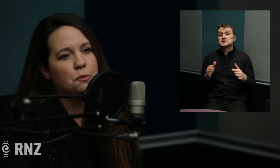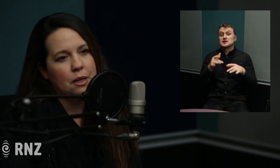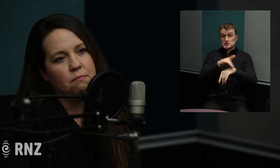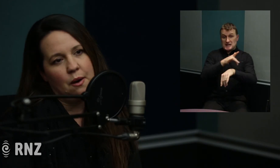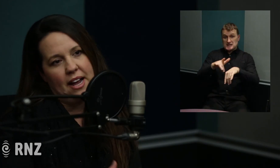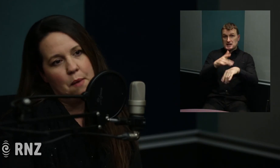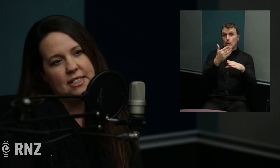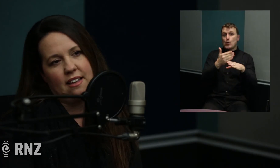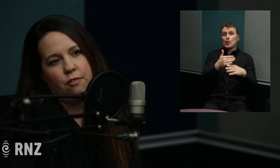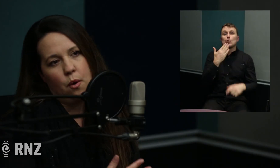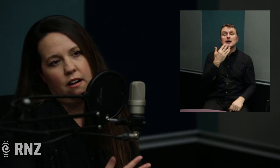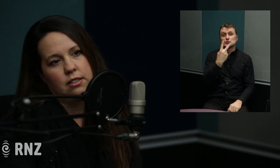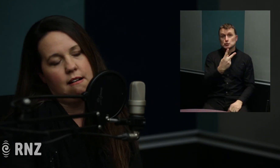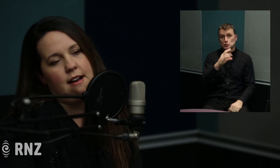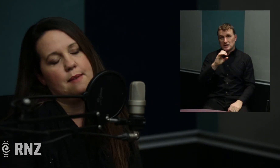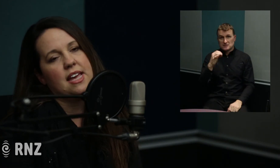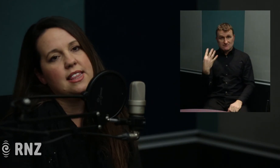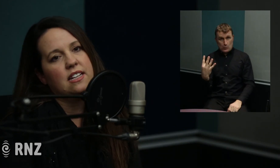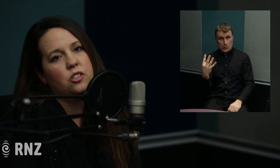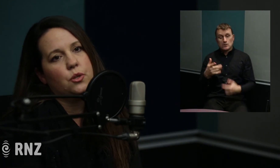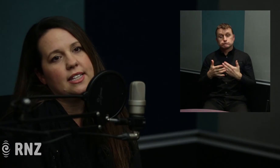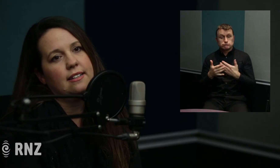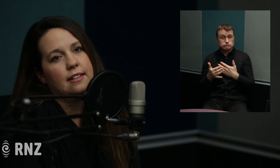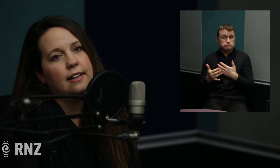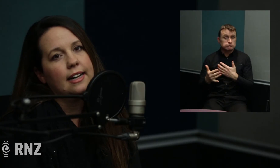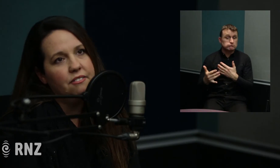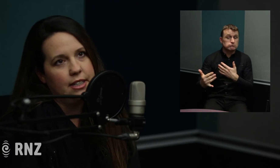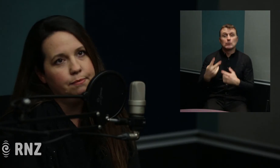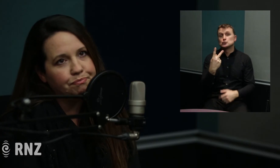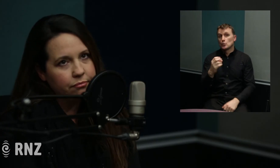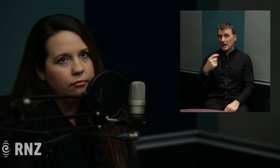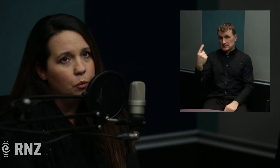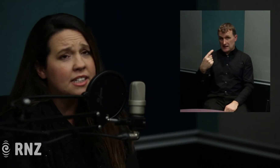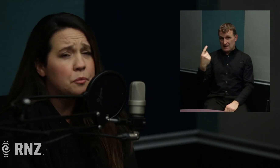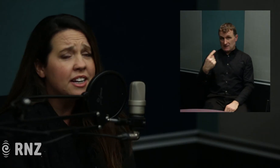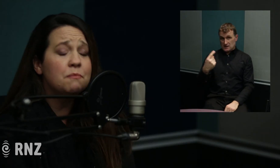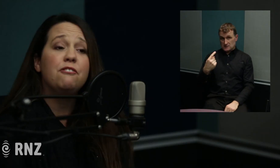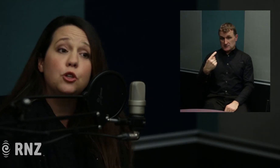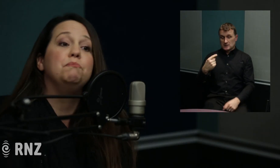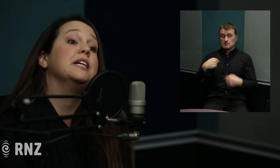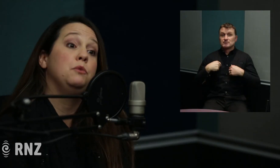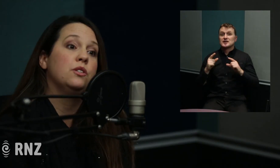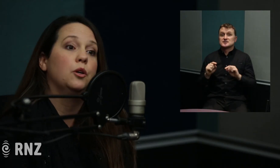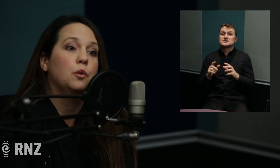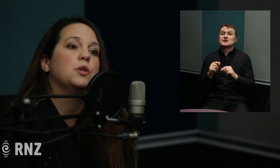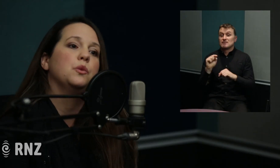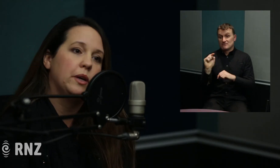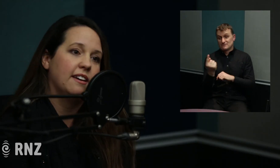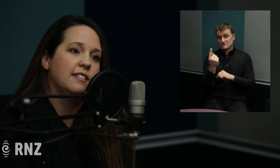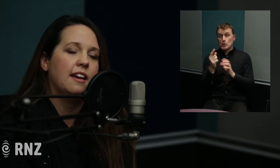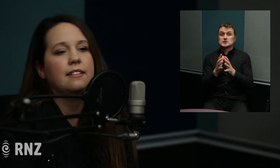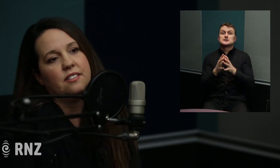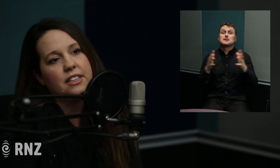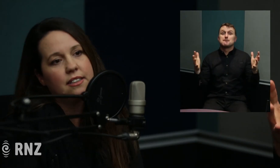and sort of just built my way up and did that for quite a long time. And then in 2011 was when I did my first big musical, which